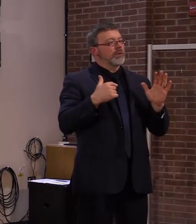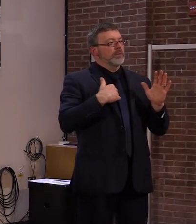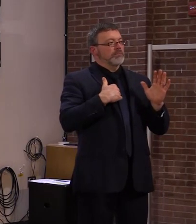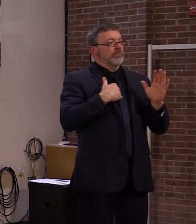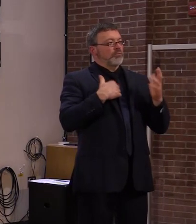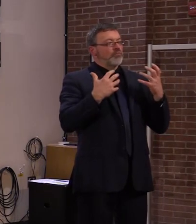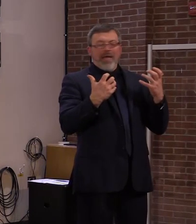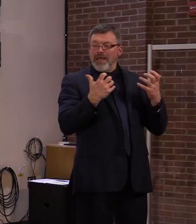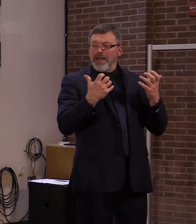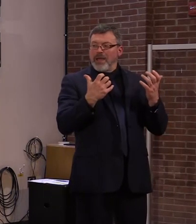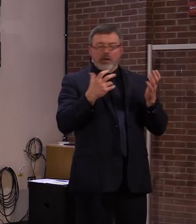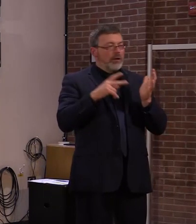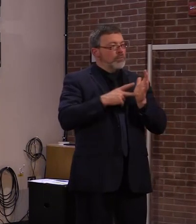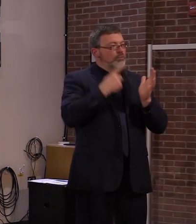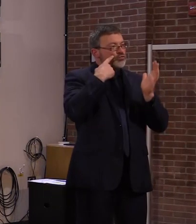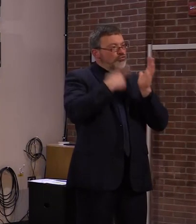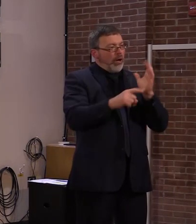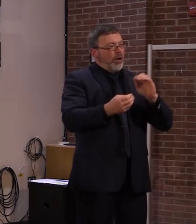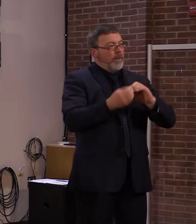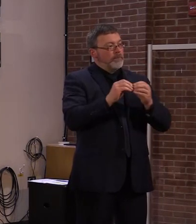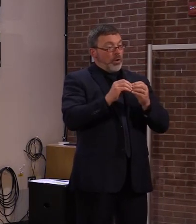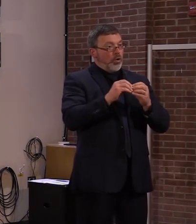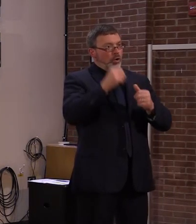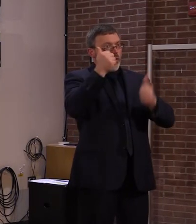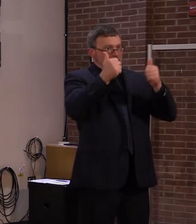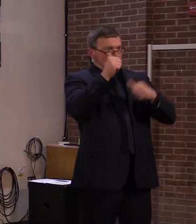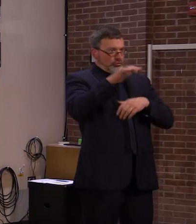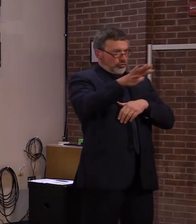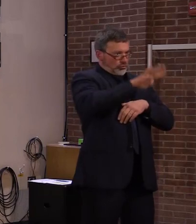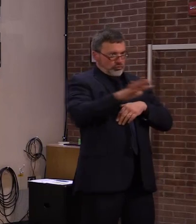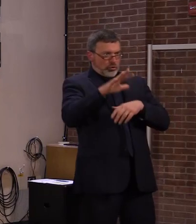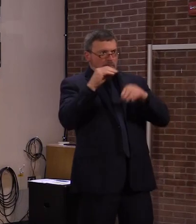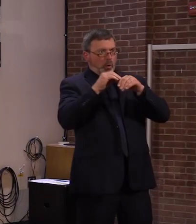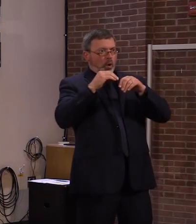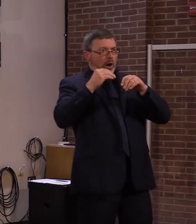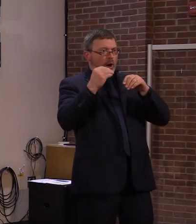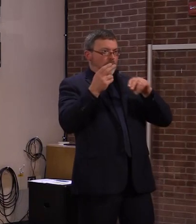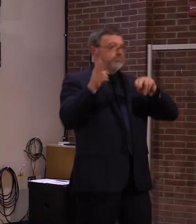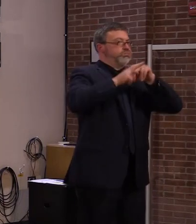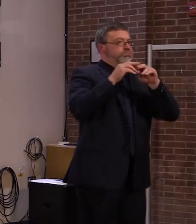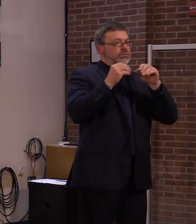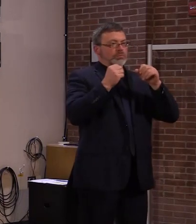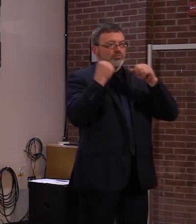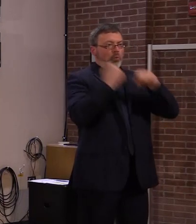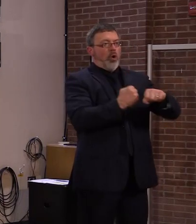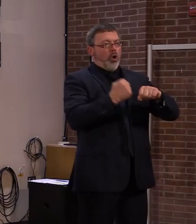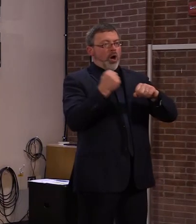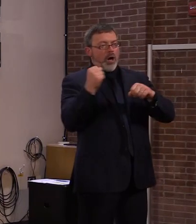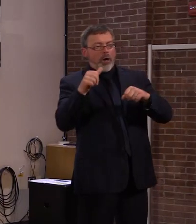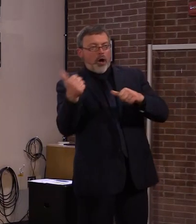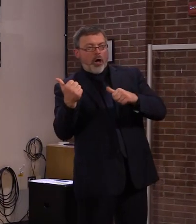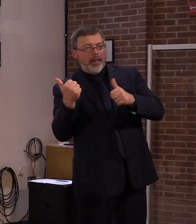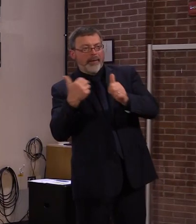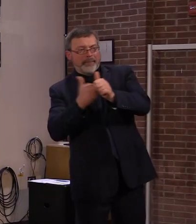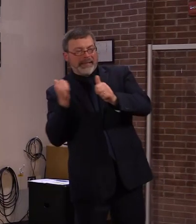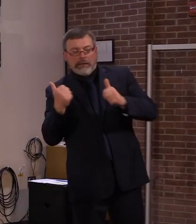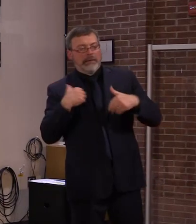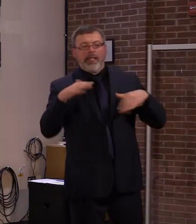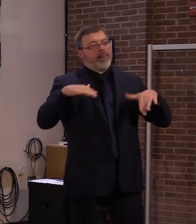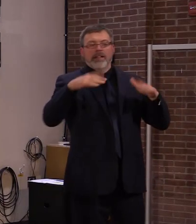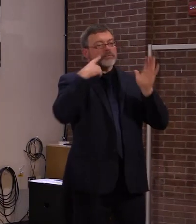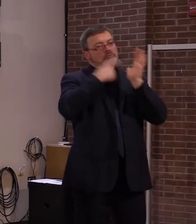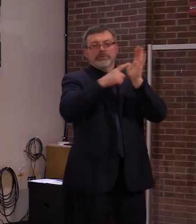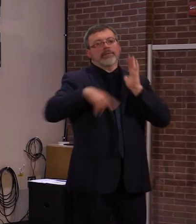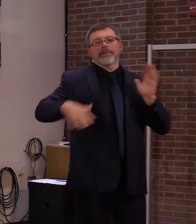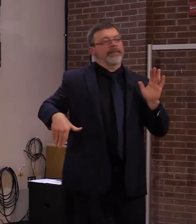have that distribution with me, but let me find out how that distribution is and get that number to you. We'll get it to you sooner than we